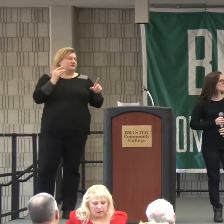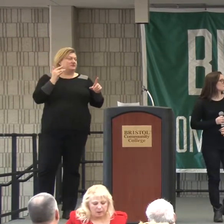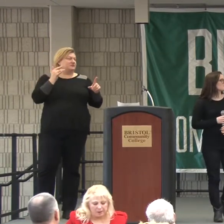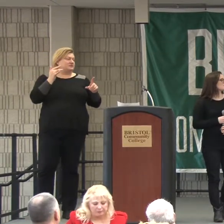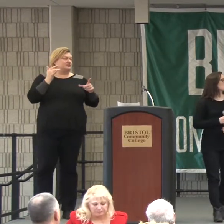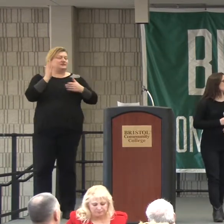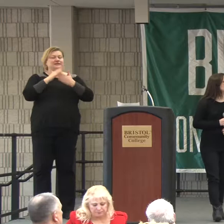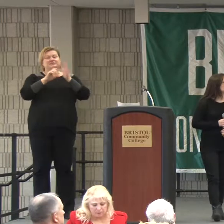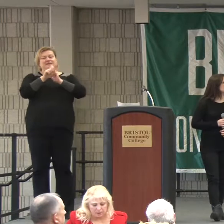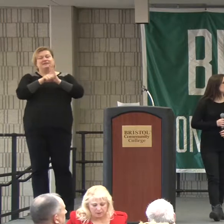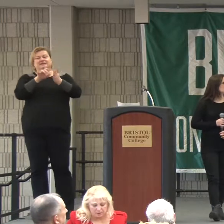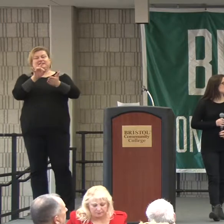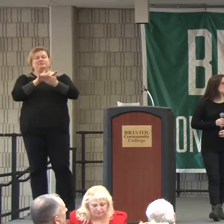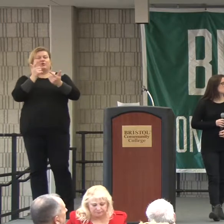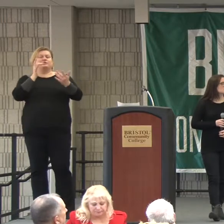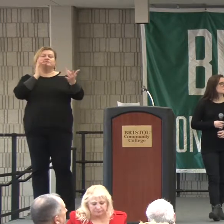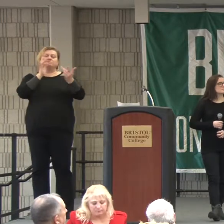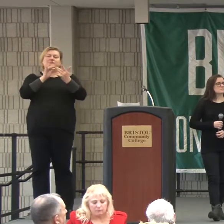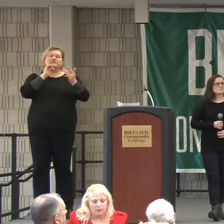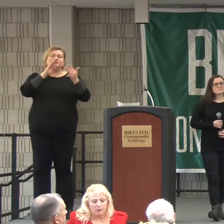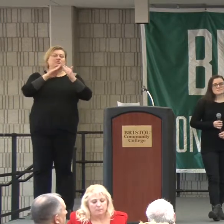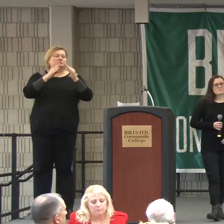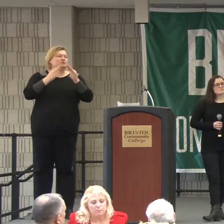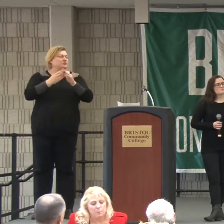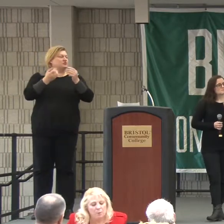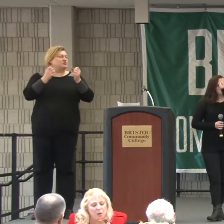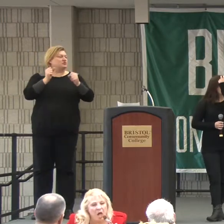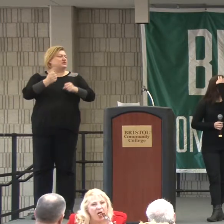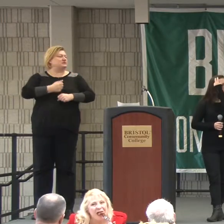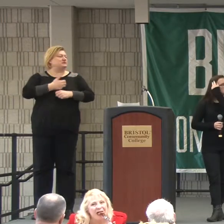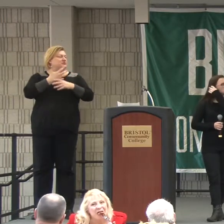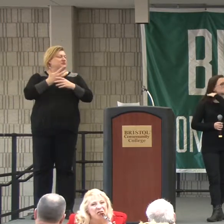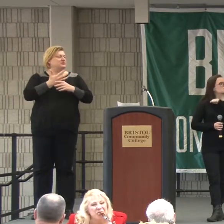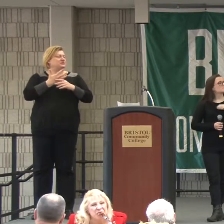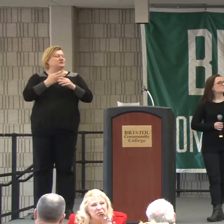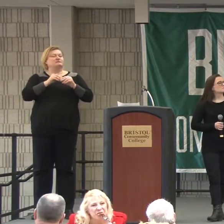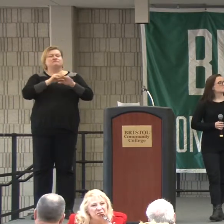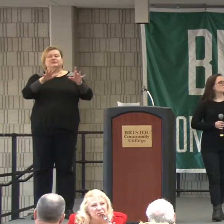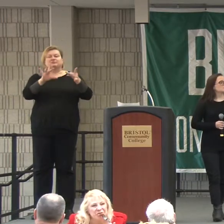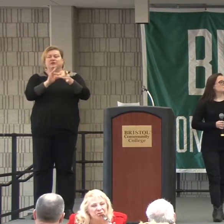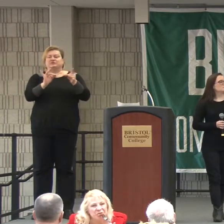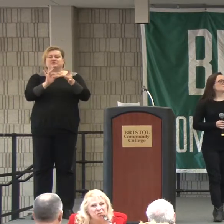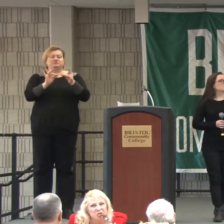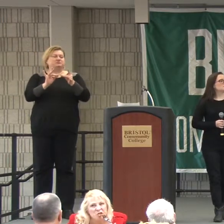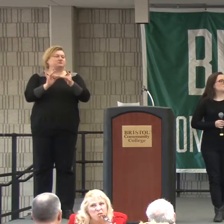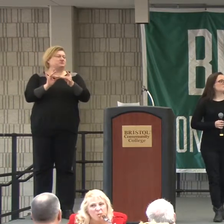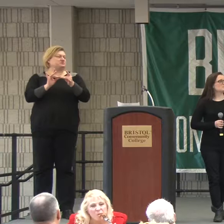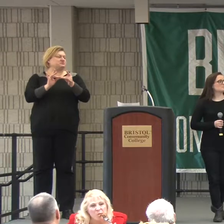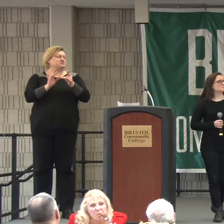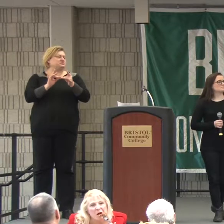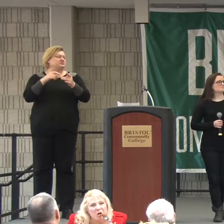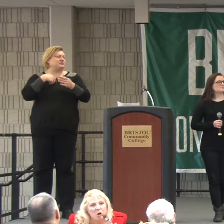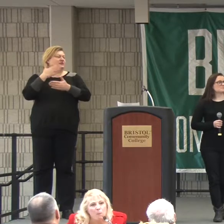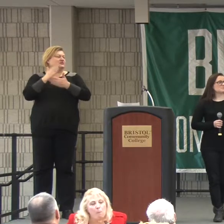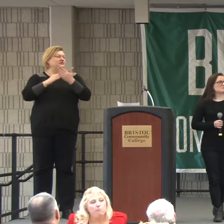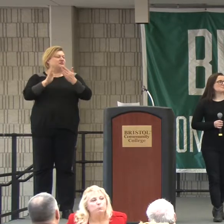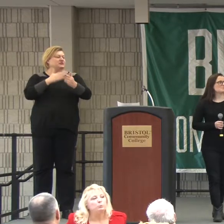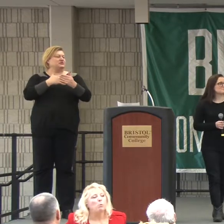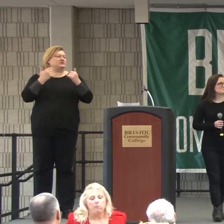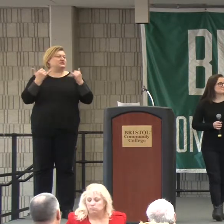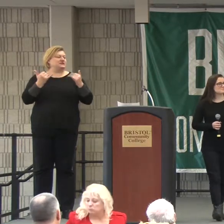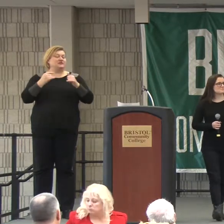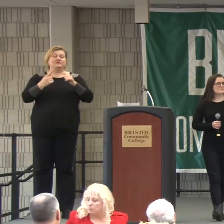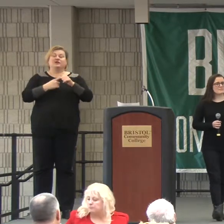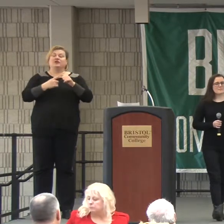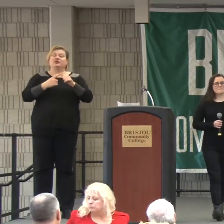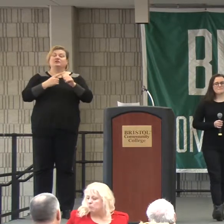middle, always reaching towards community, trying to inspire, send that inspirational message. So like I said, we have a few songs for you guys today. This first